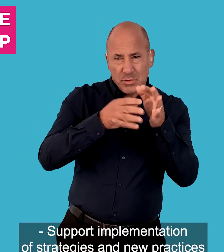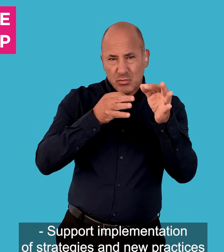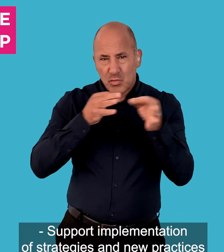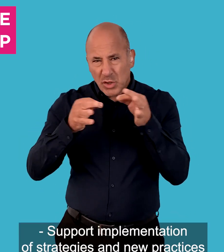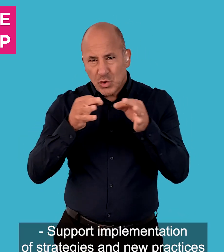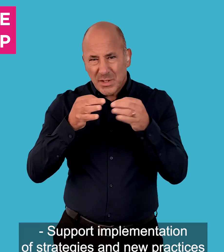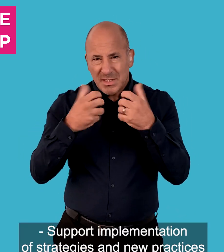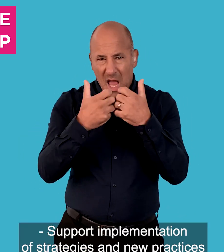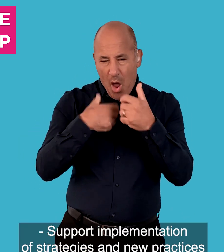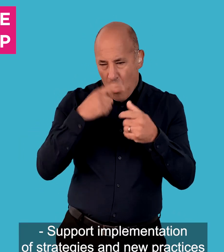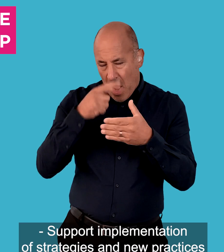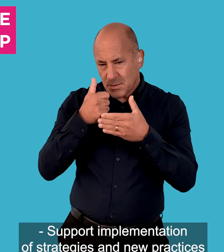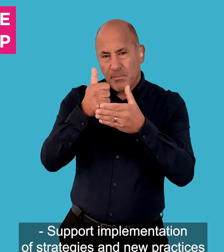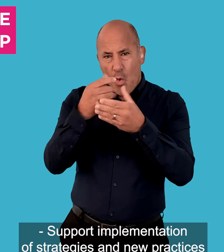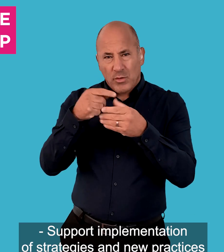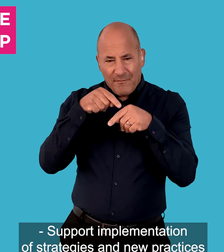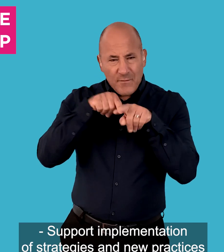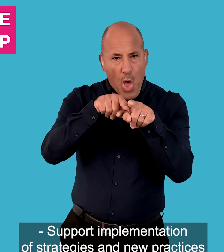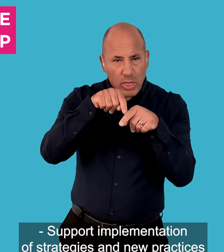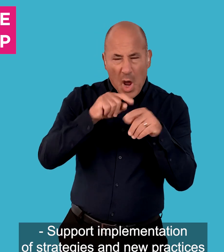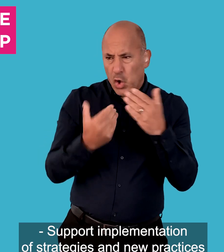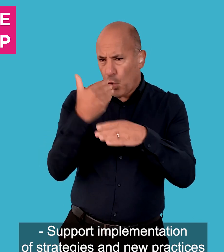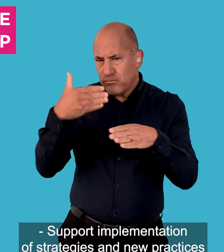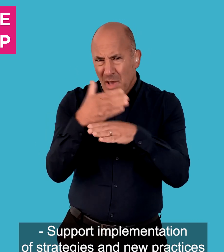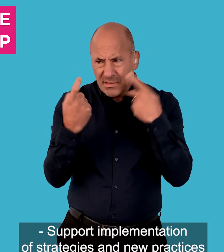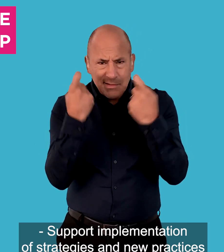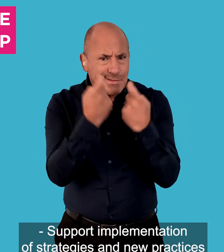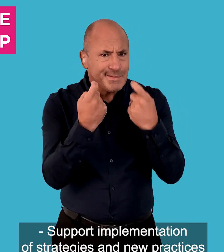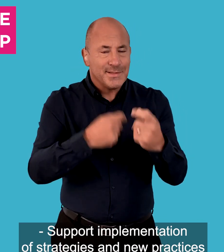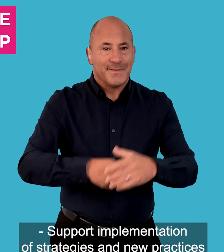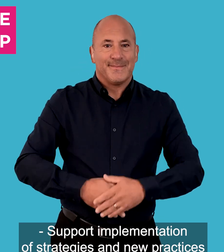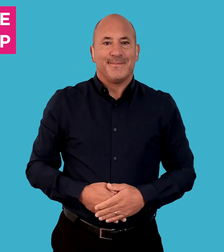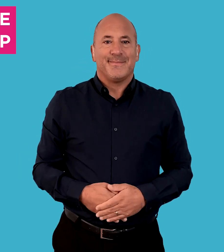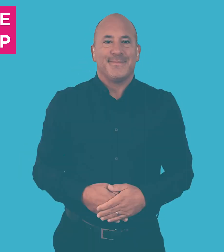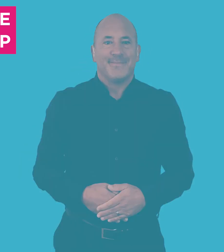Support implementation of strategies and new practices.